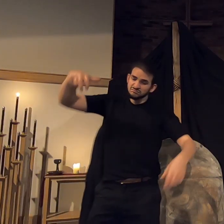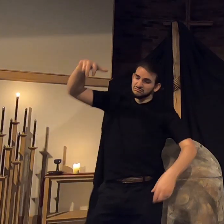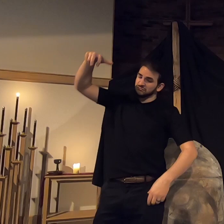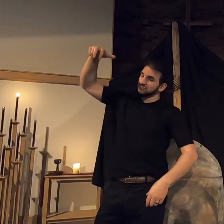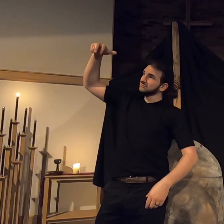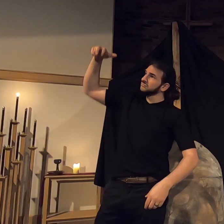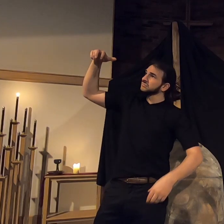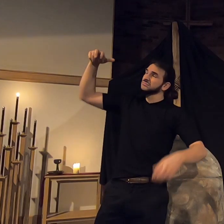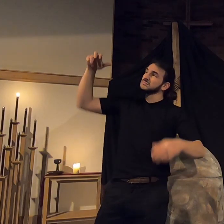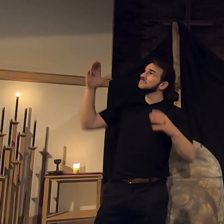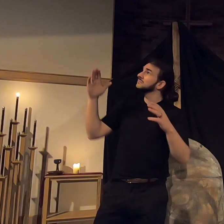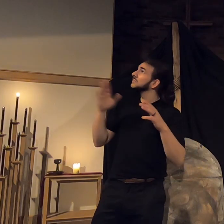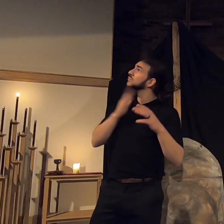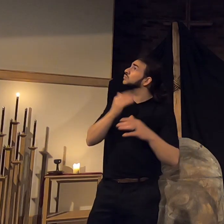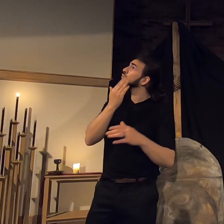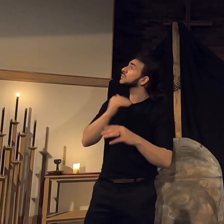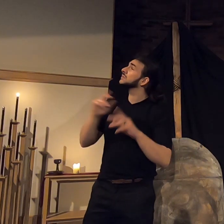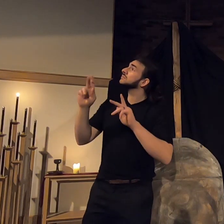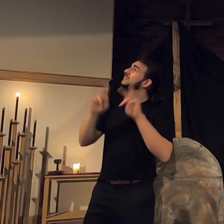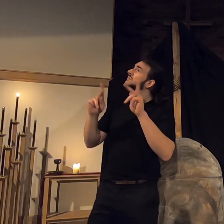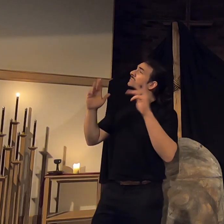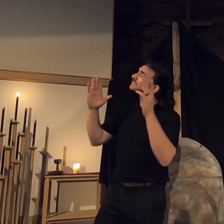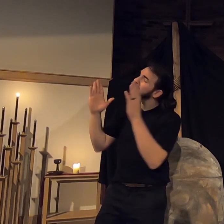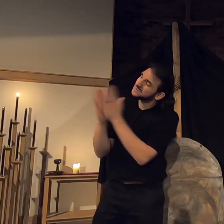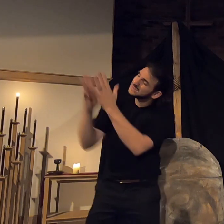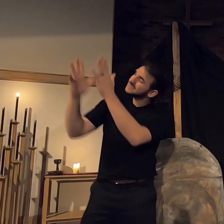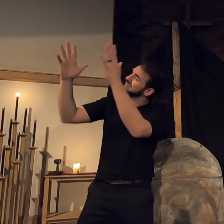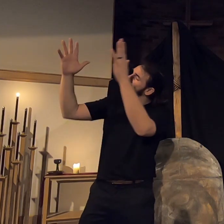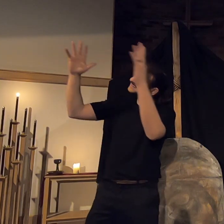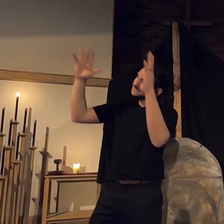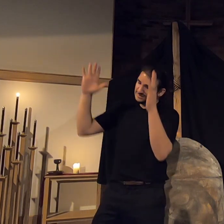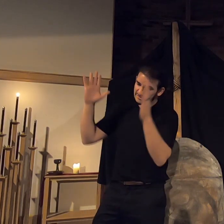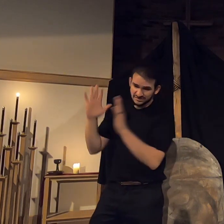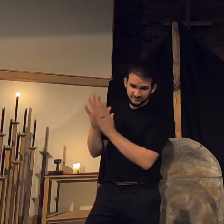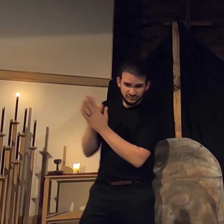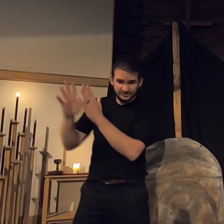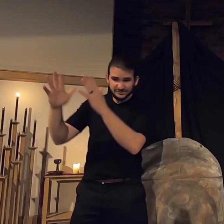ruling from your throne and praised by Israel.